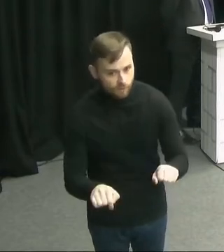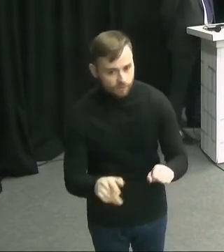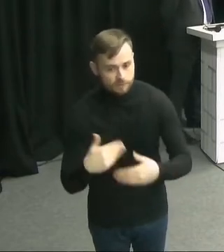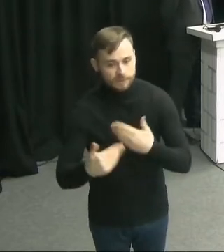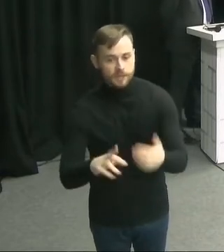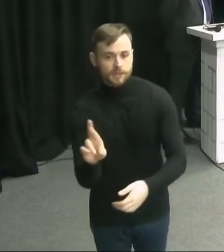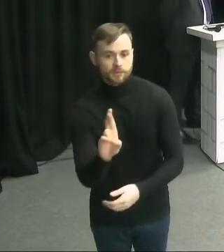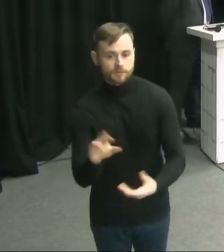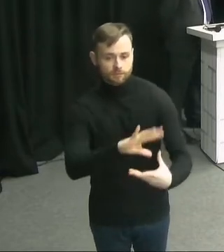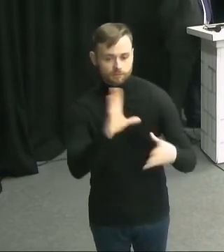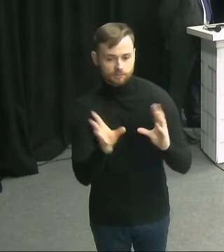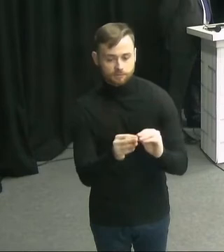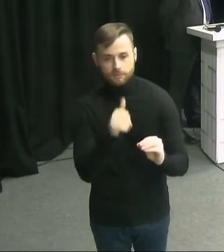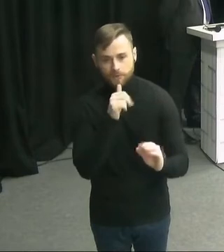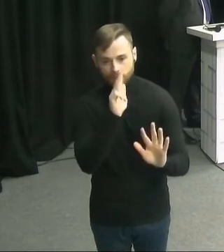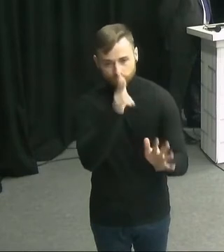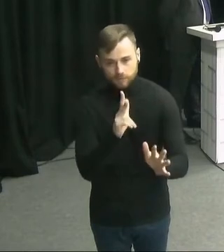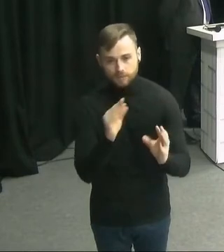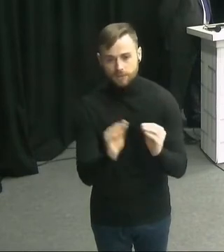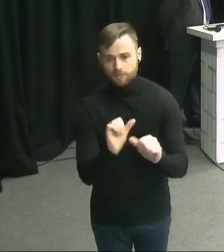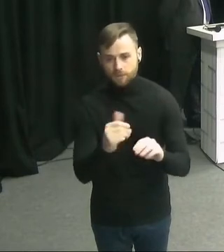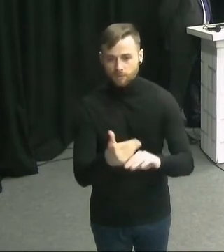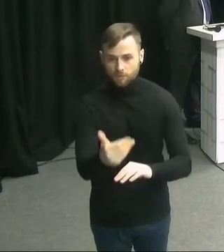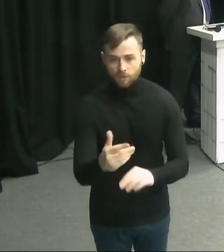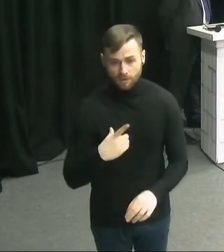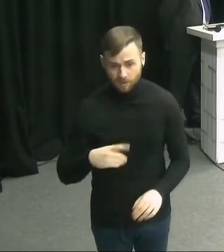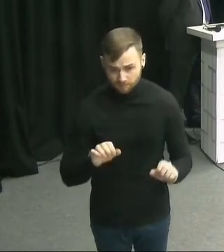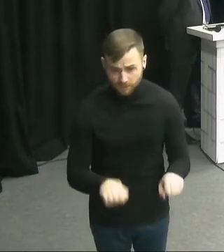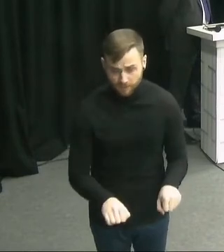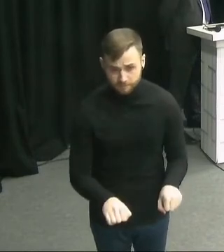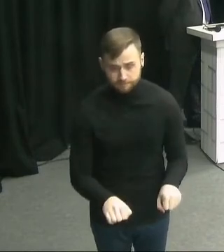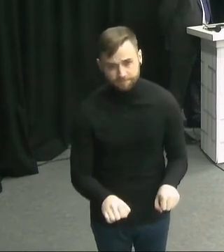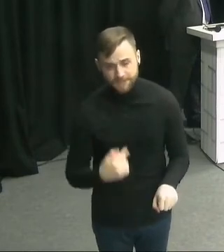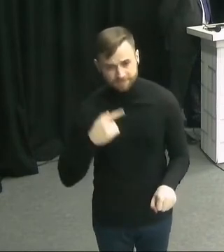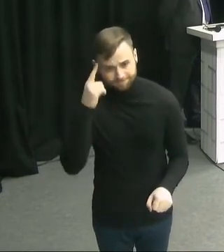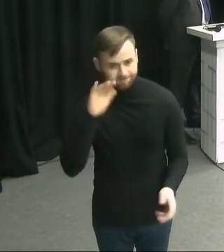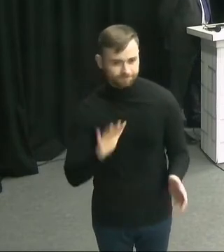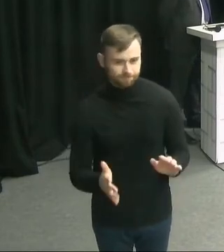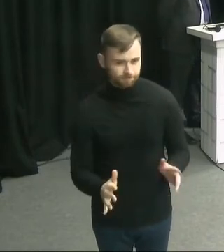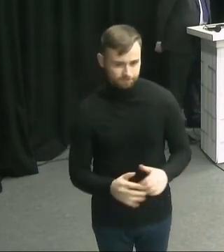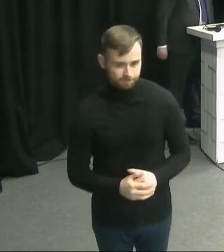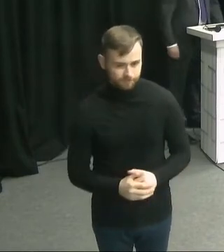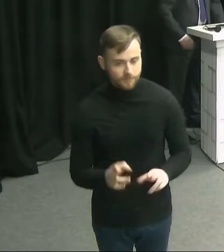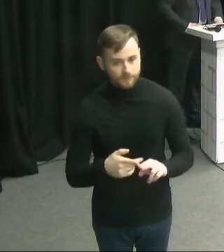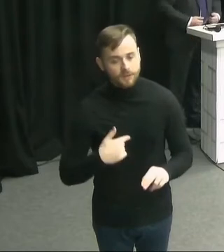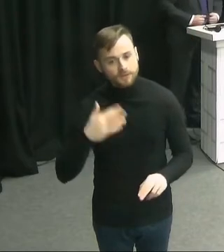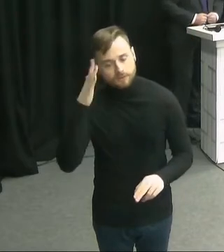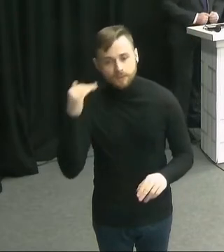new graduates only in 8 to 10 years. Can we wait so long? Well, I'm not so